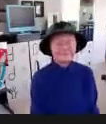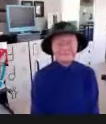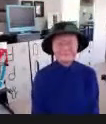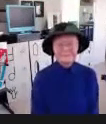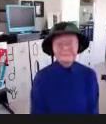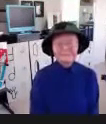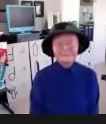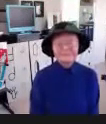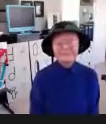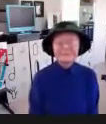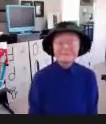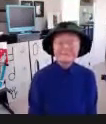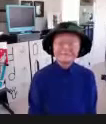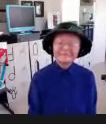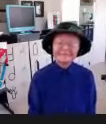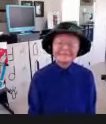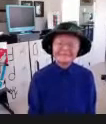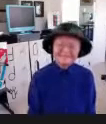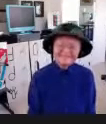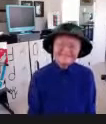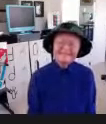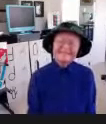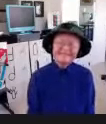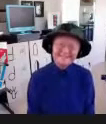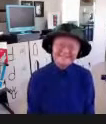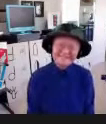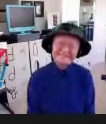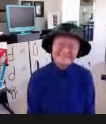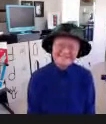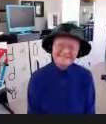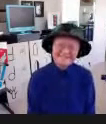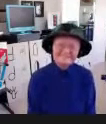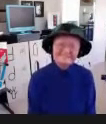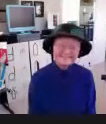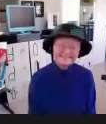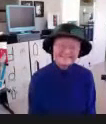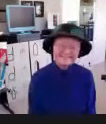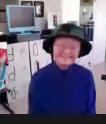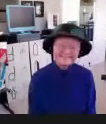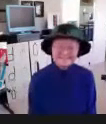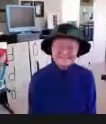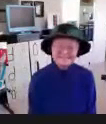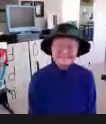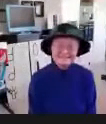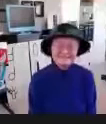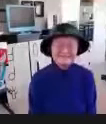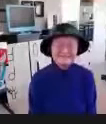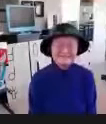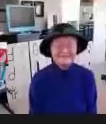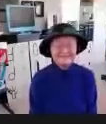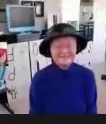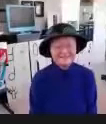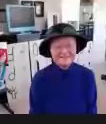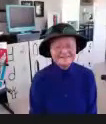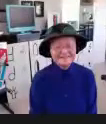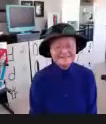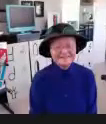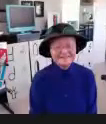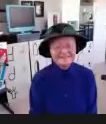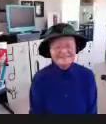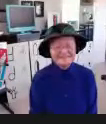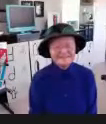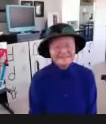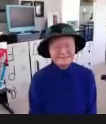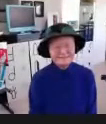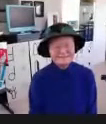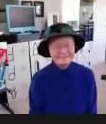1, 2, 3, 3. So you notice there's several occasions where you get the tens